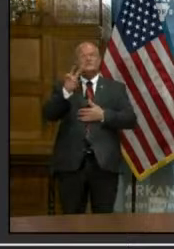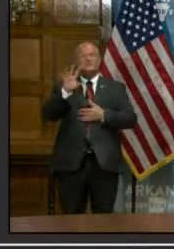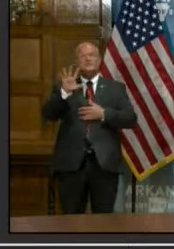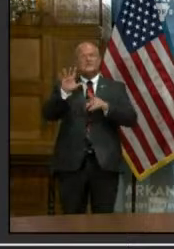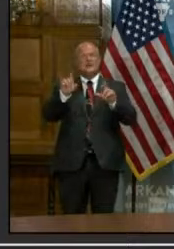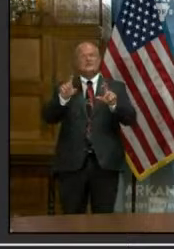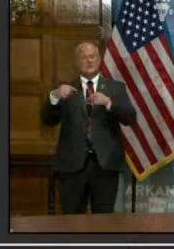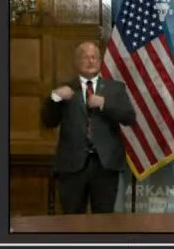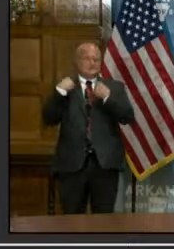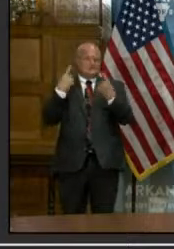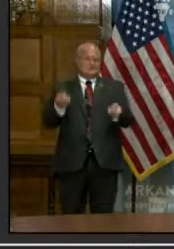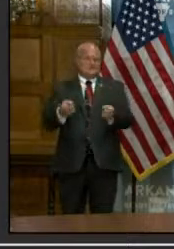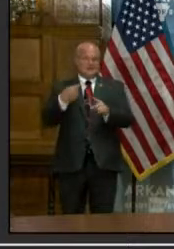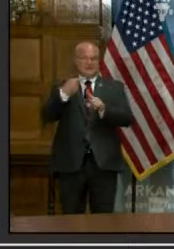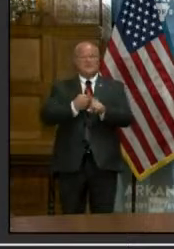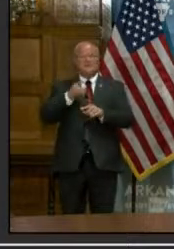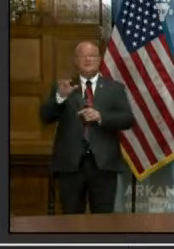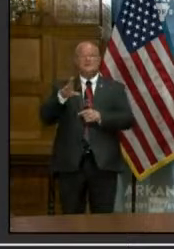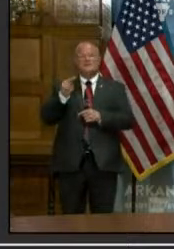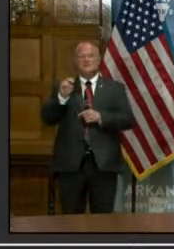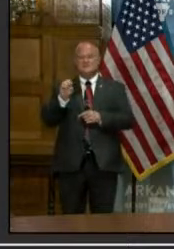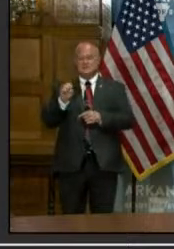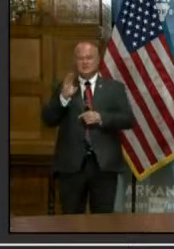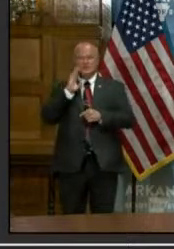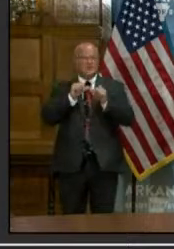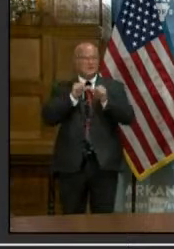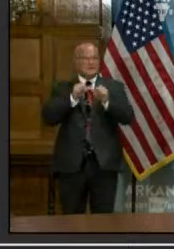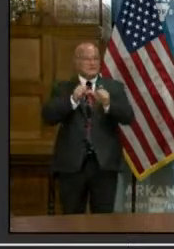92,275 tests, and it will be